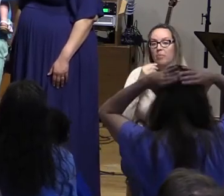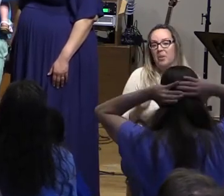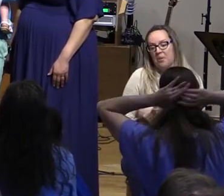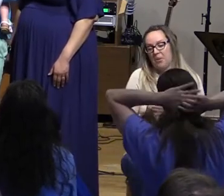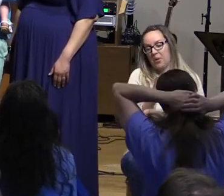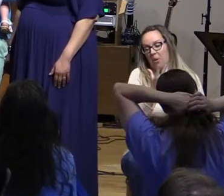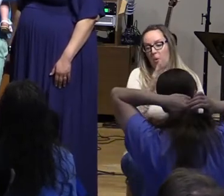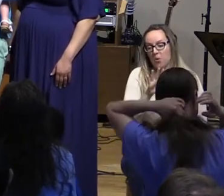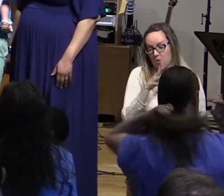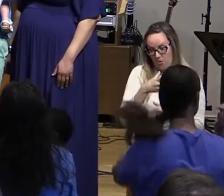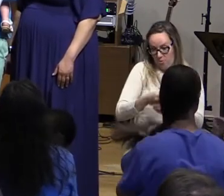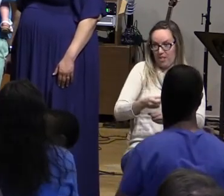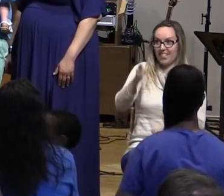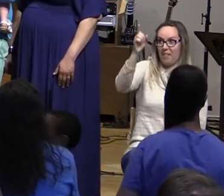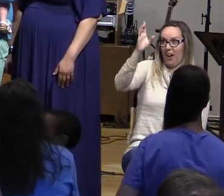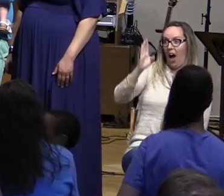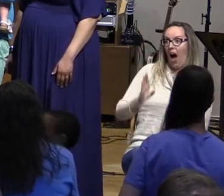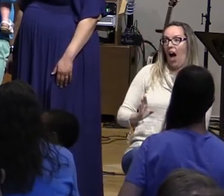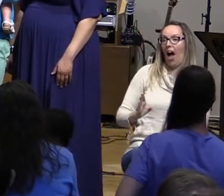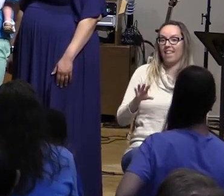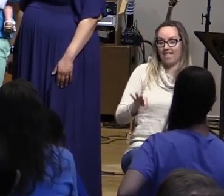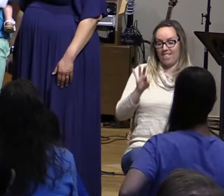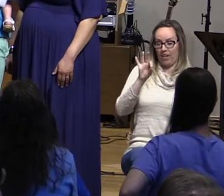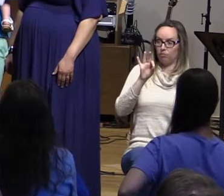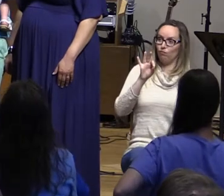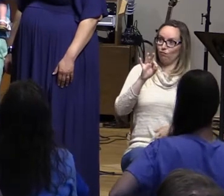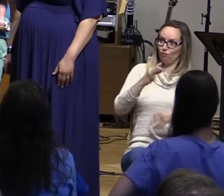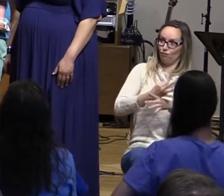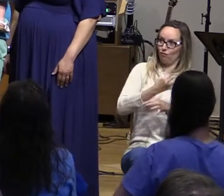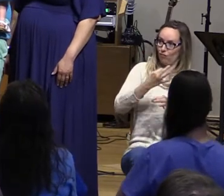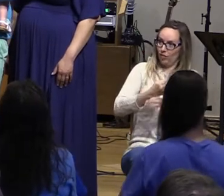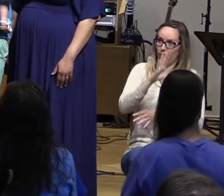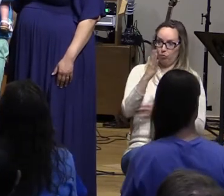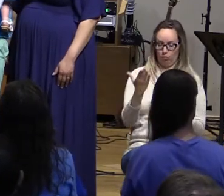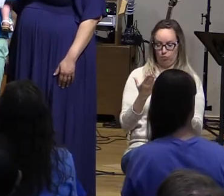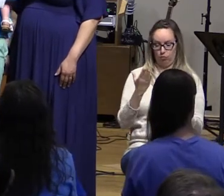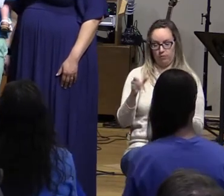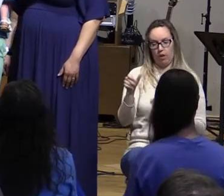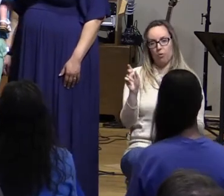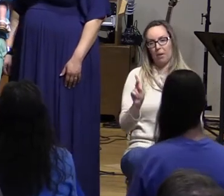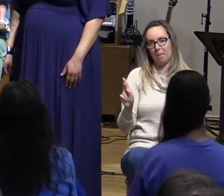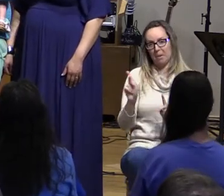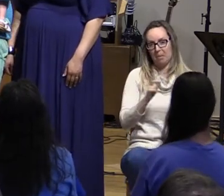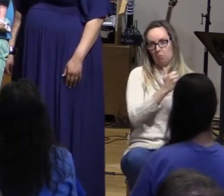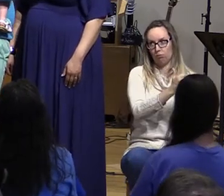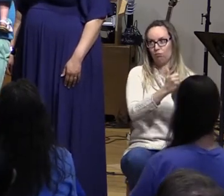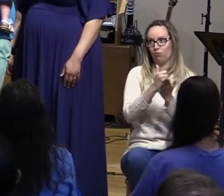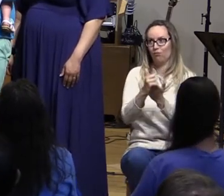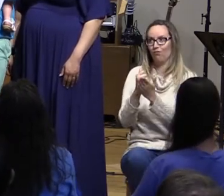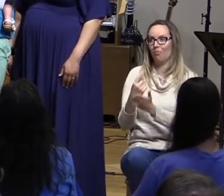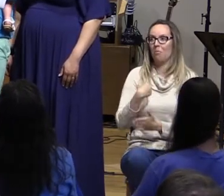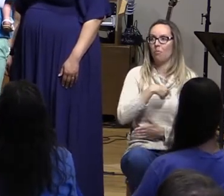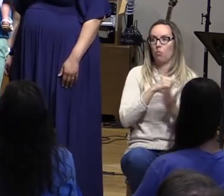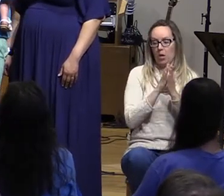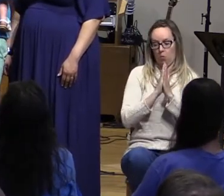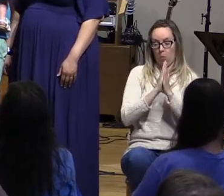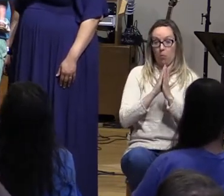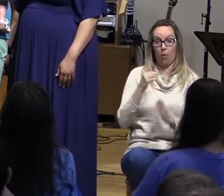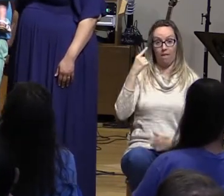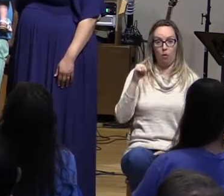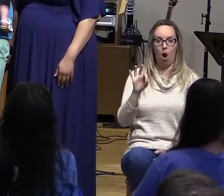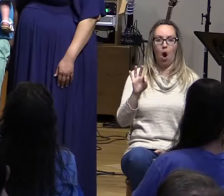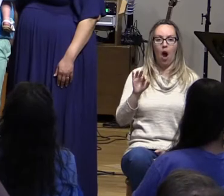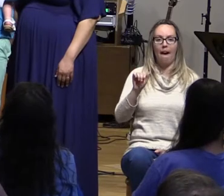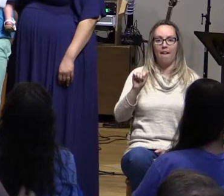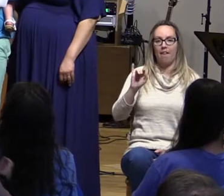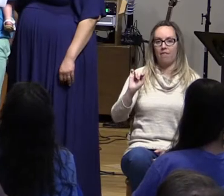in her trust of God and be found faithful in her service to others. We will pray for faith,